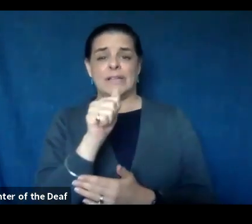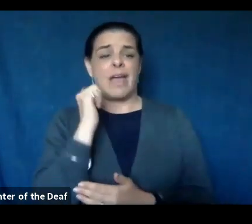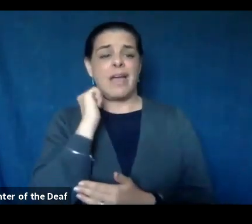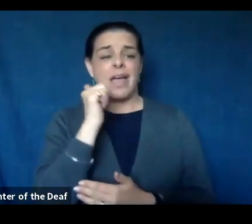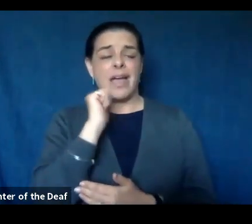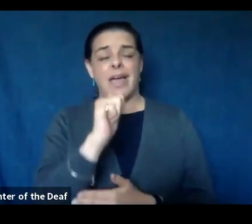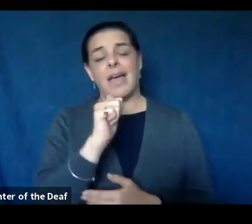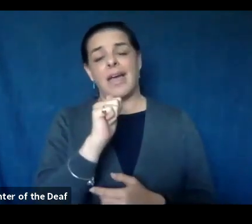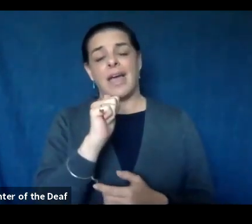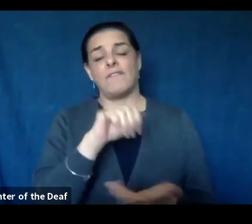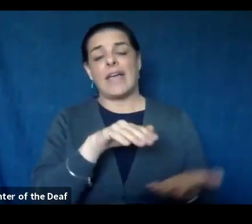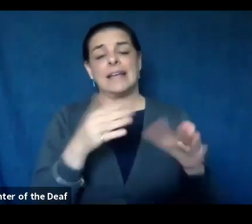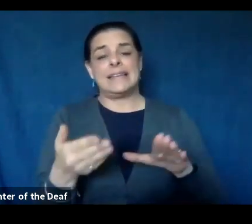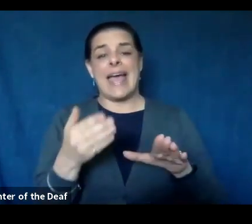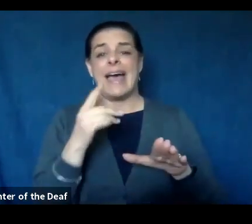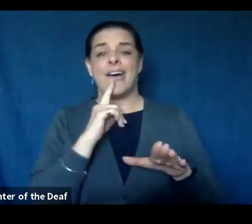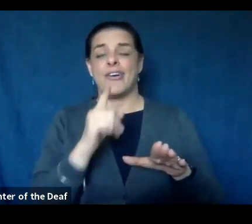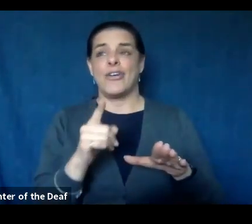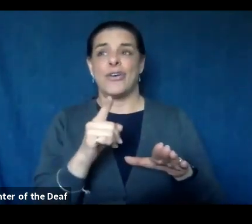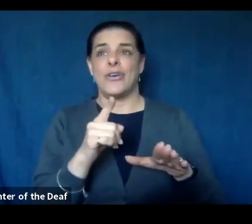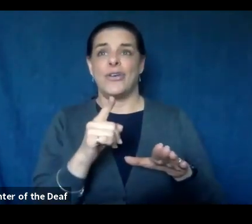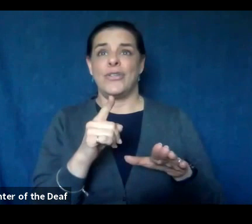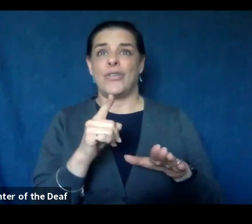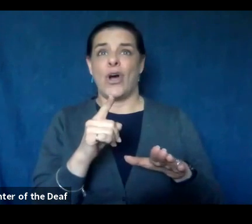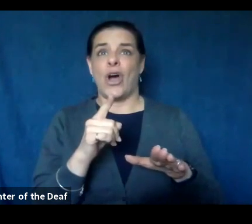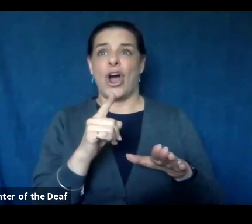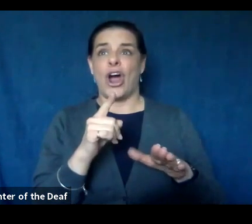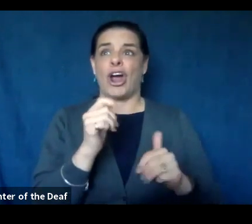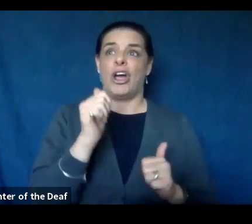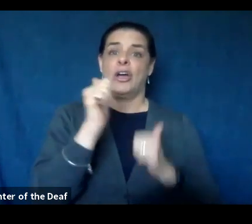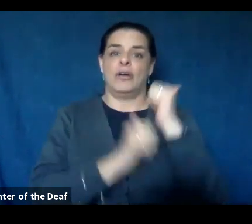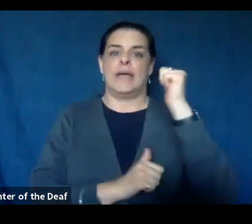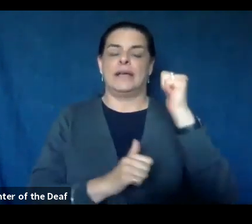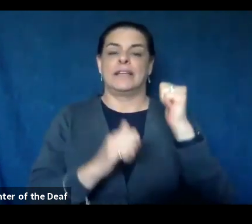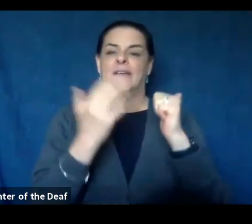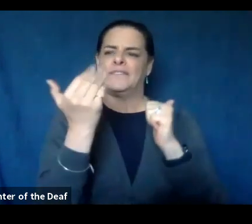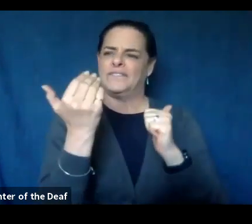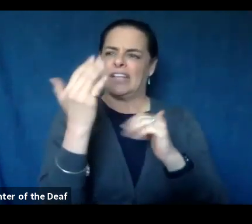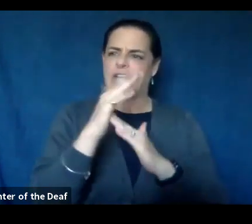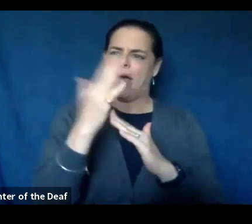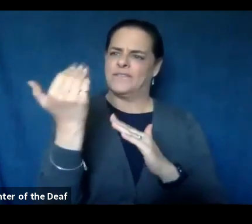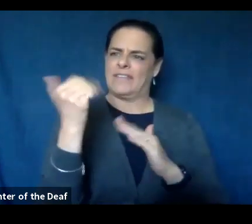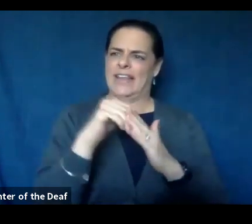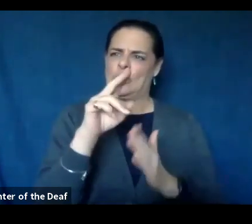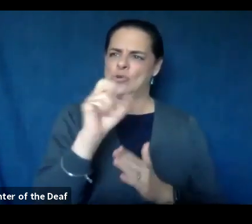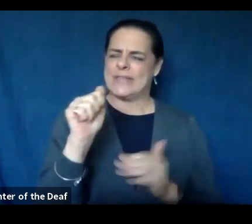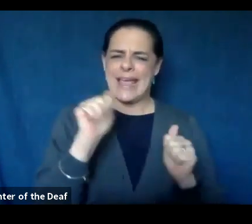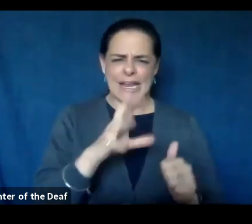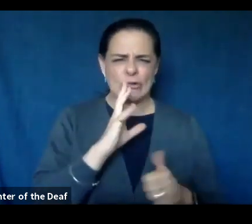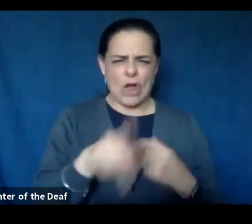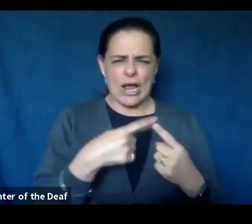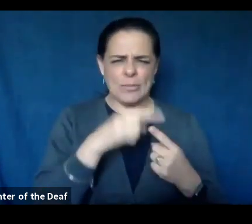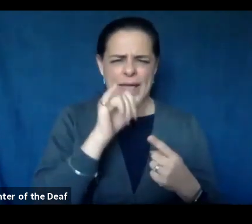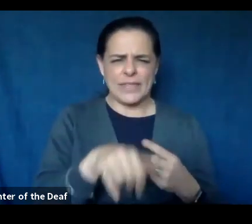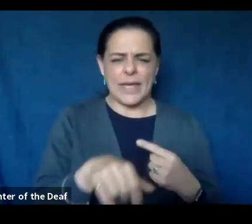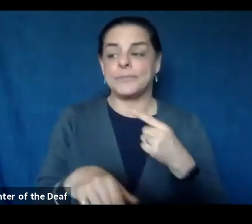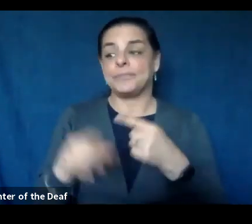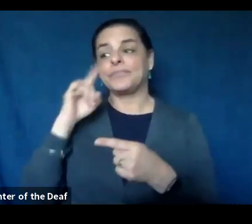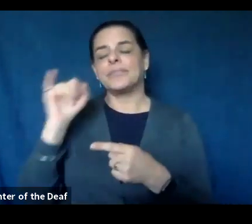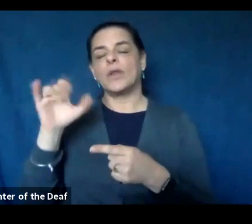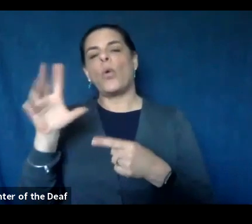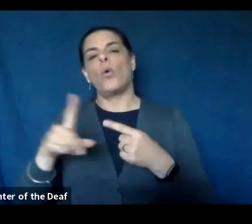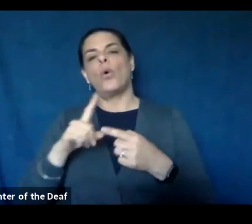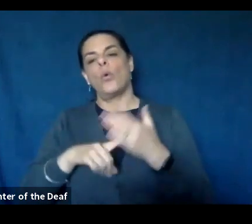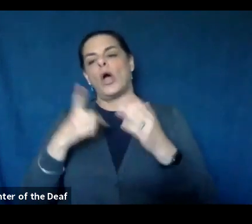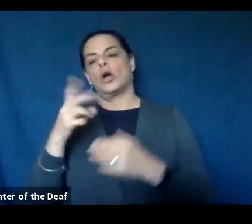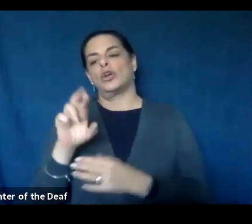coronavirus deaths are outpacing the top 15 diseases in the United States. Can you speak to that? I think goes back to what Dr. Buchanan's talked about